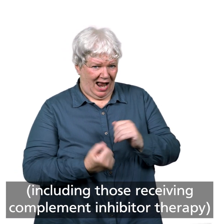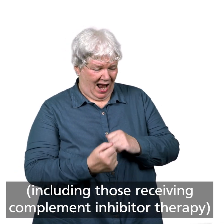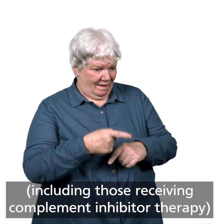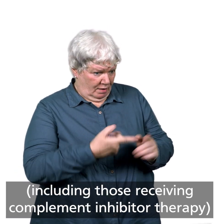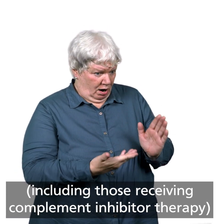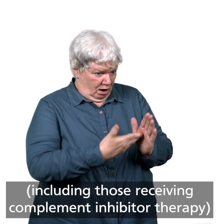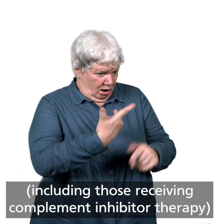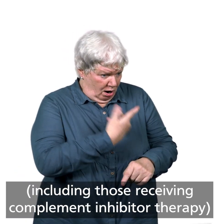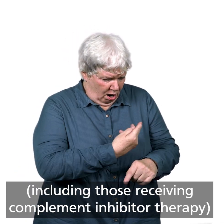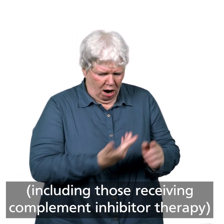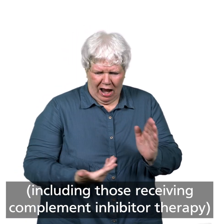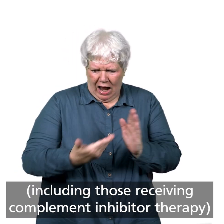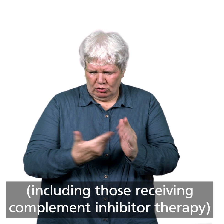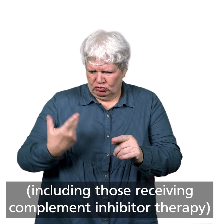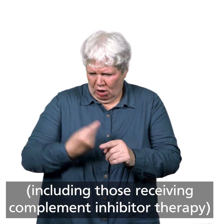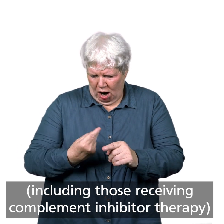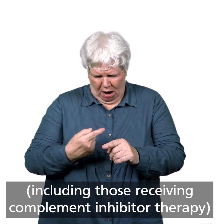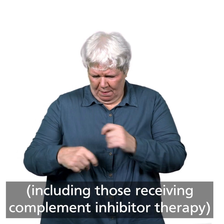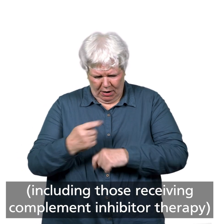including those receiving complement inhibitor therapy.